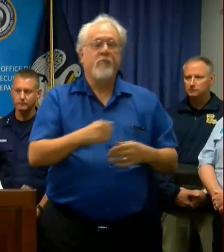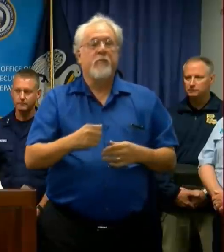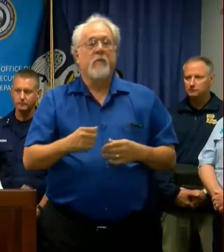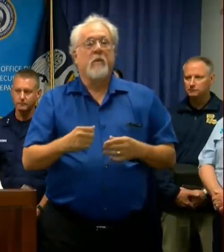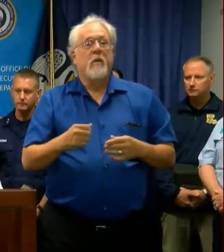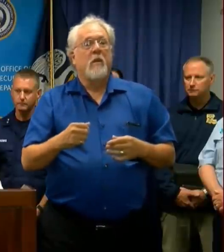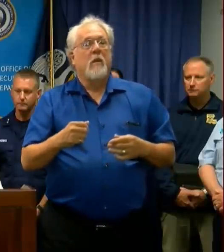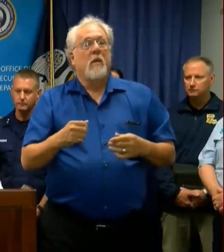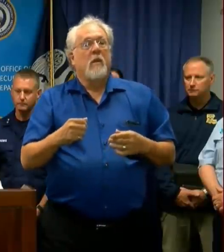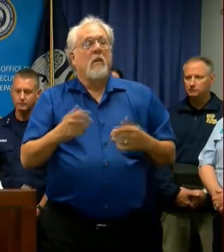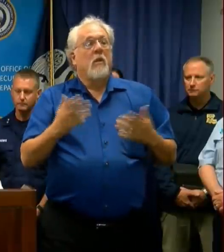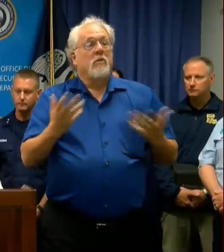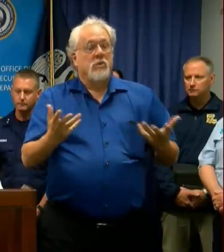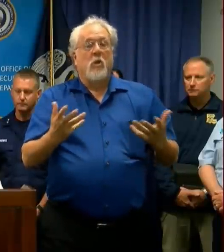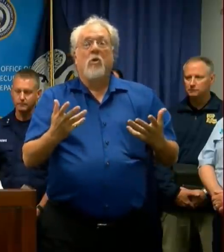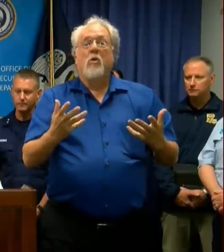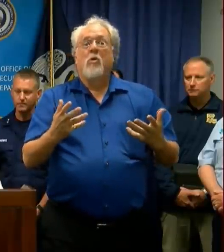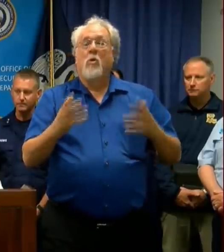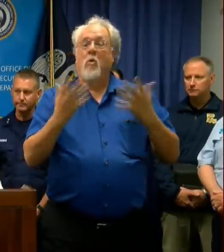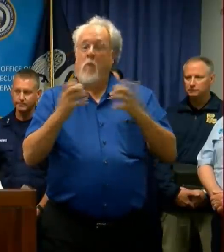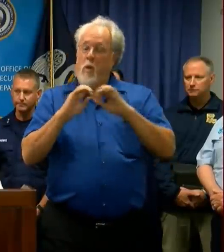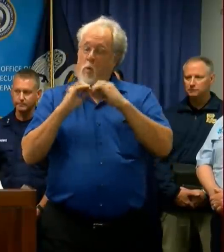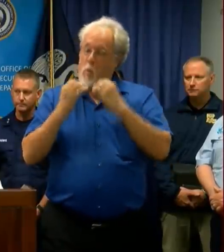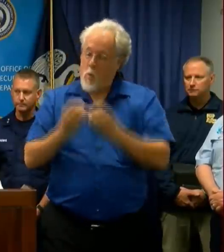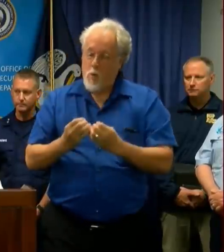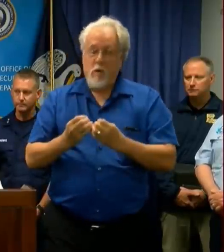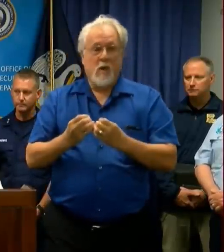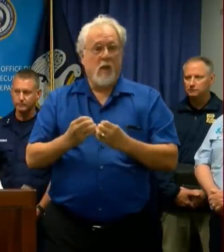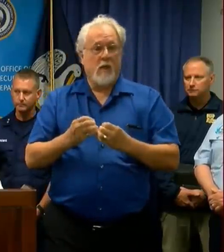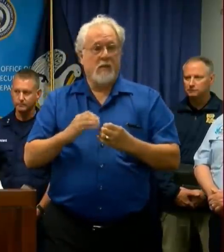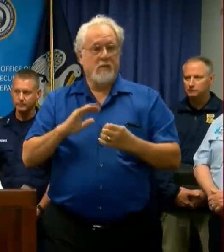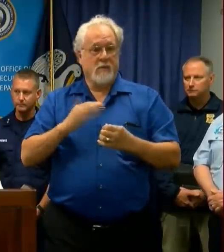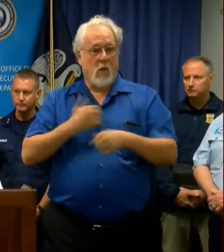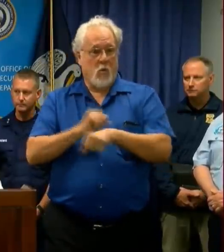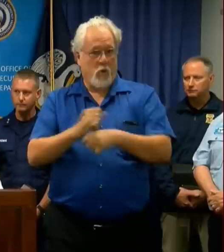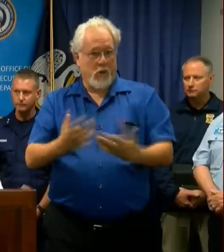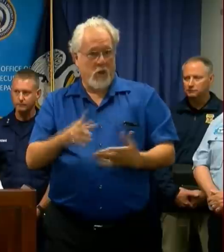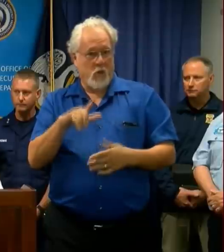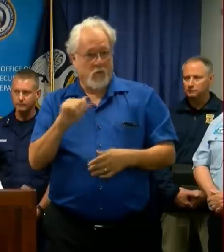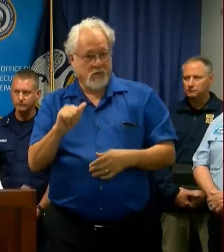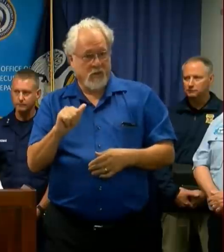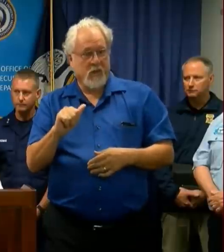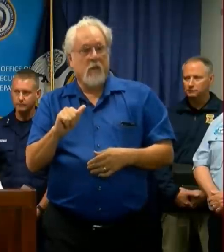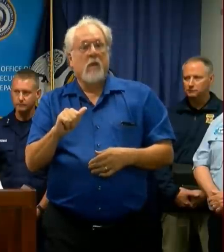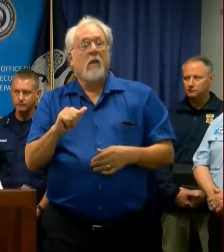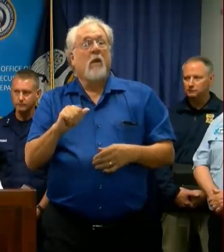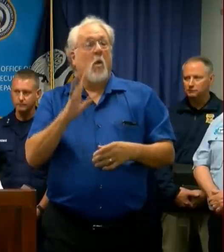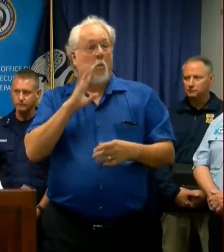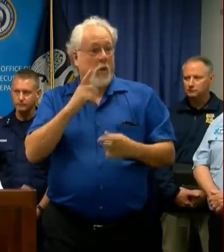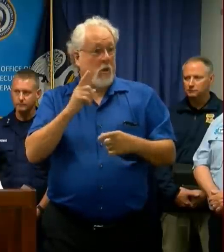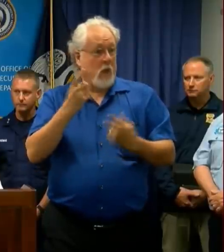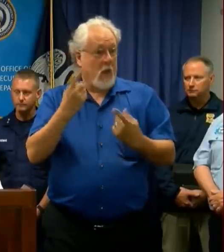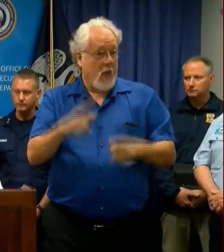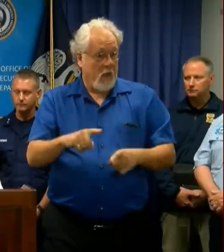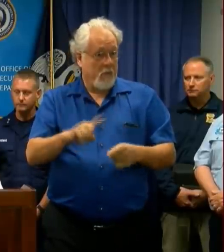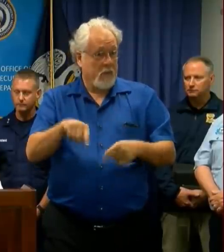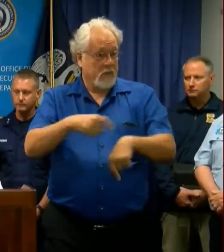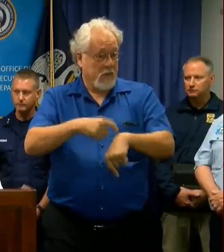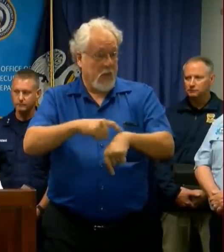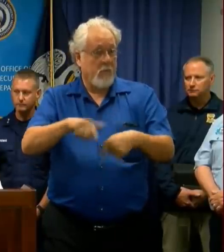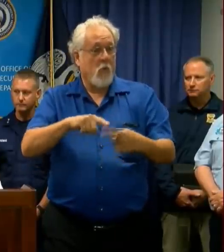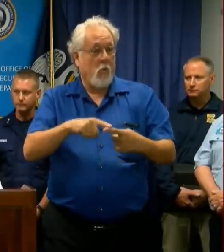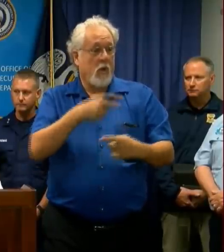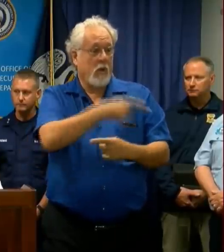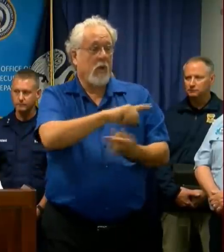of assistance over there. So we want to organize the efforts here in Louisiana. There will come a time in the next few days where they